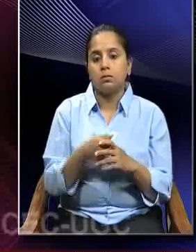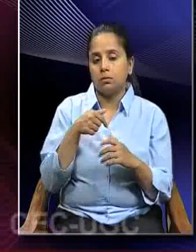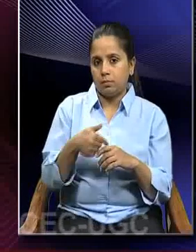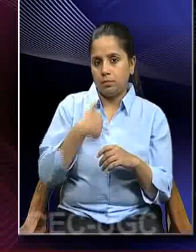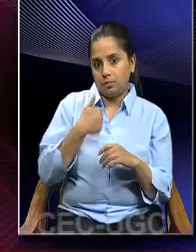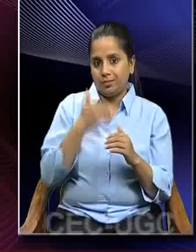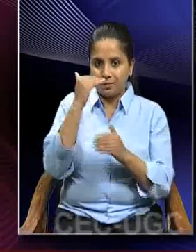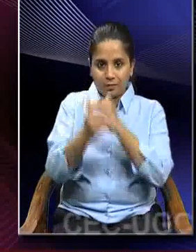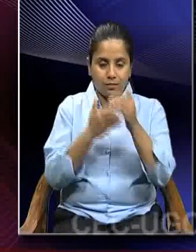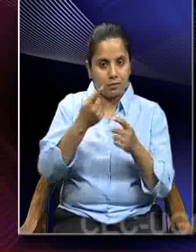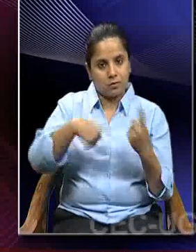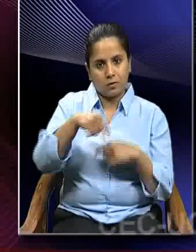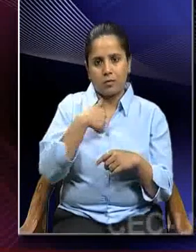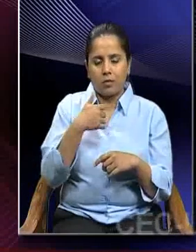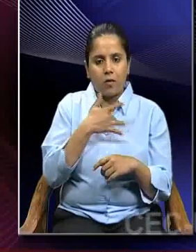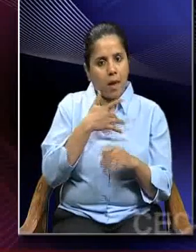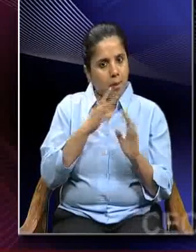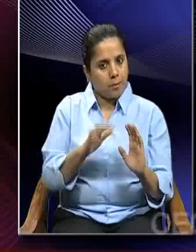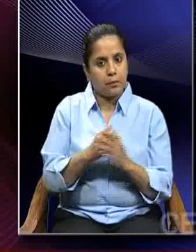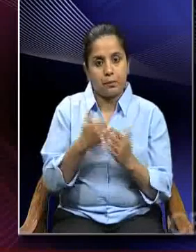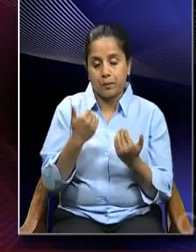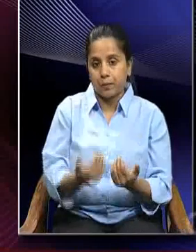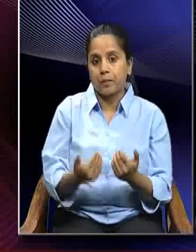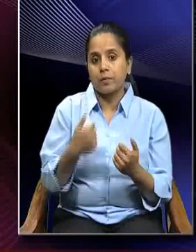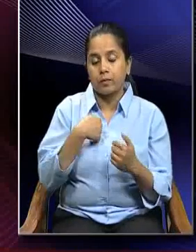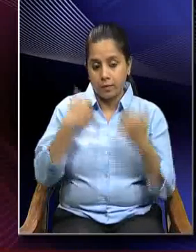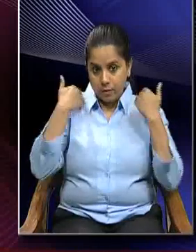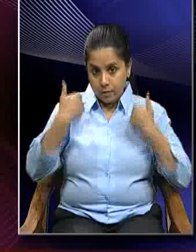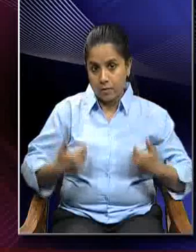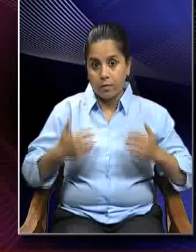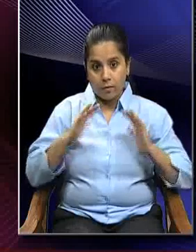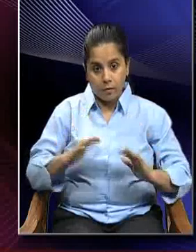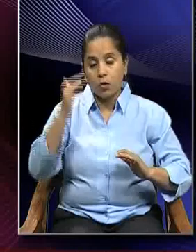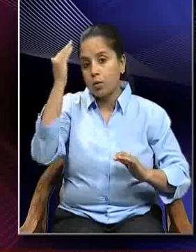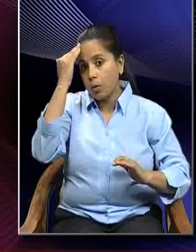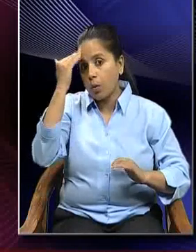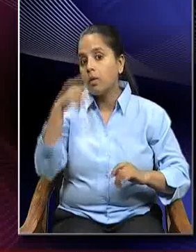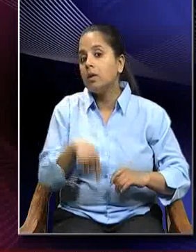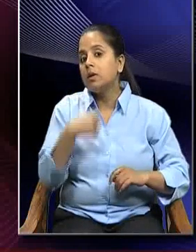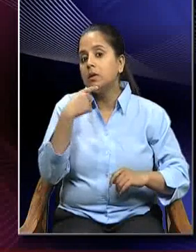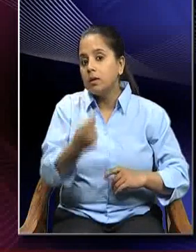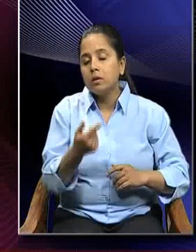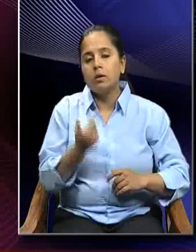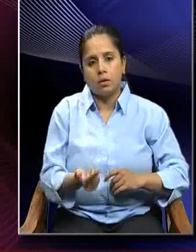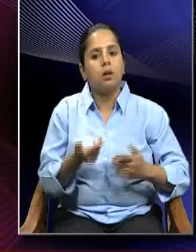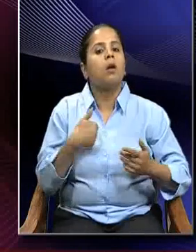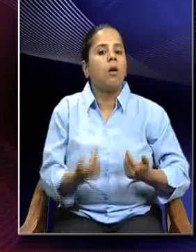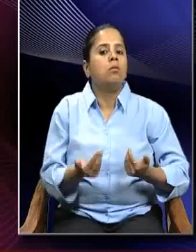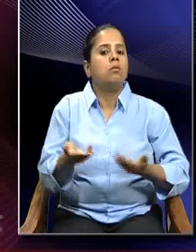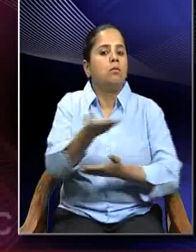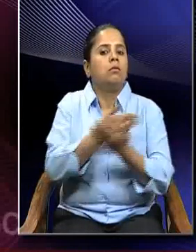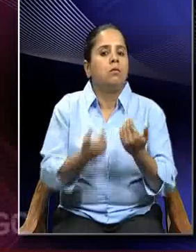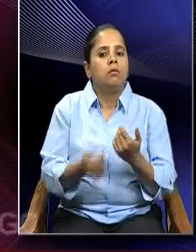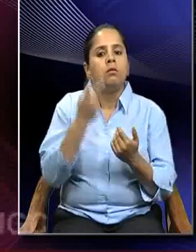develop ourselves. So what existing body of knowledge says, that is something which we are going to take